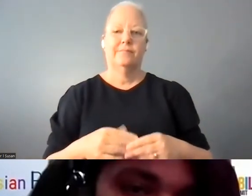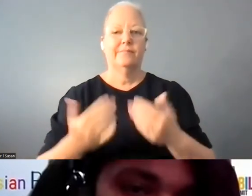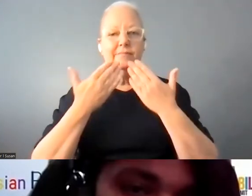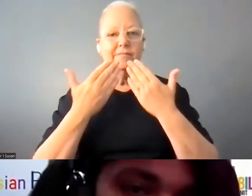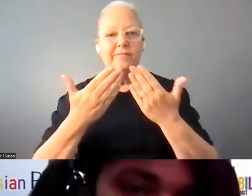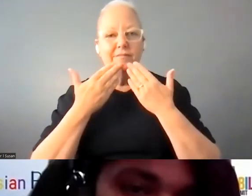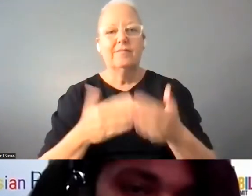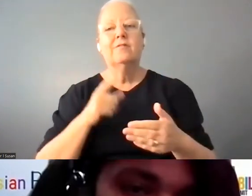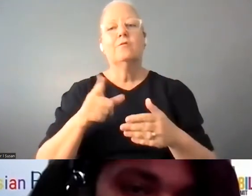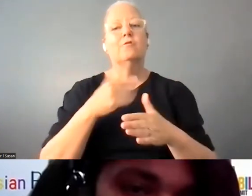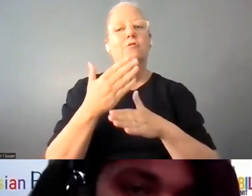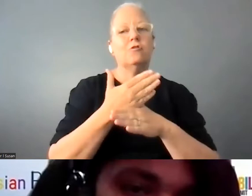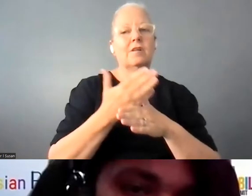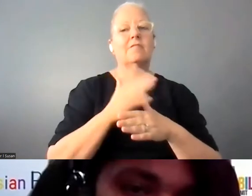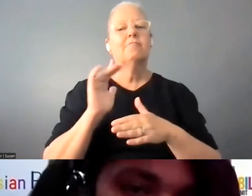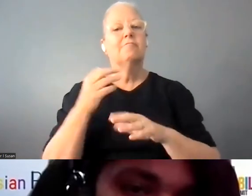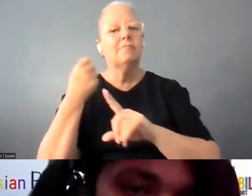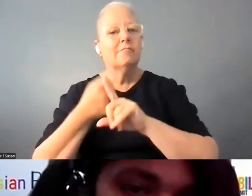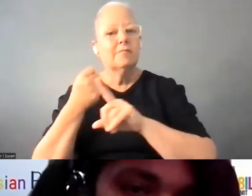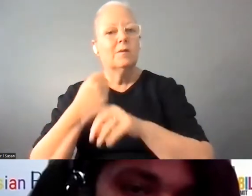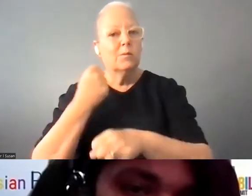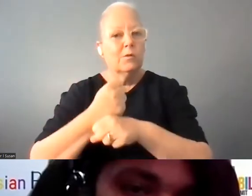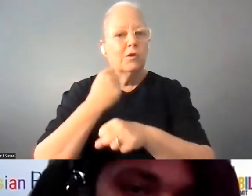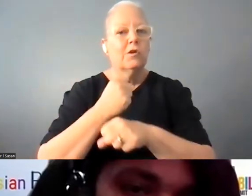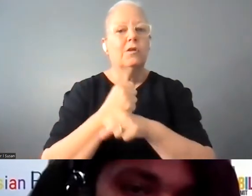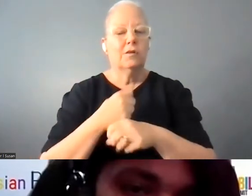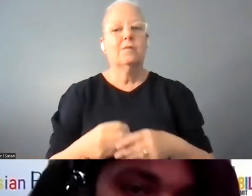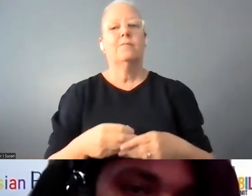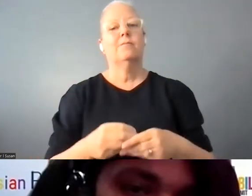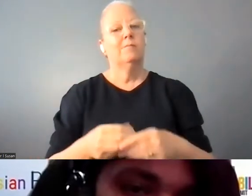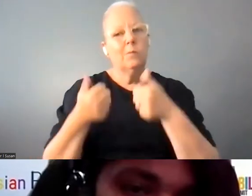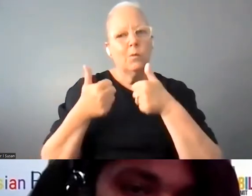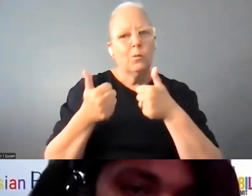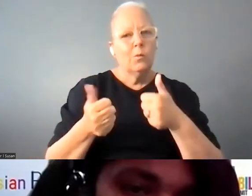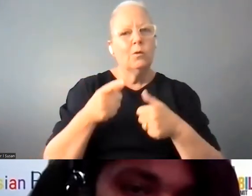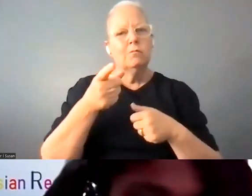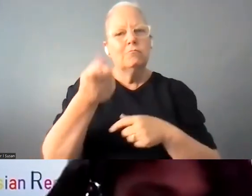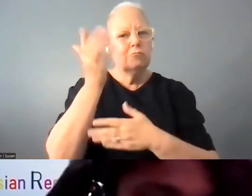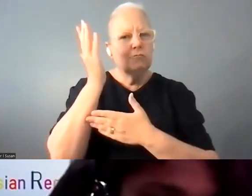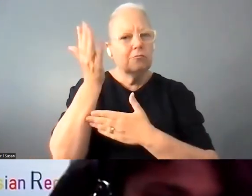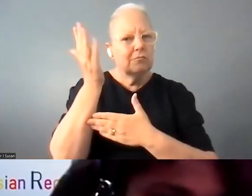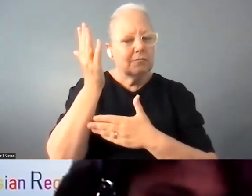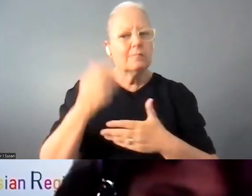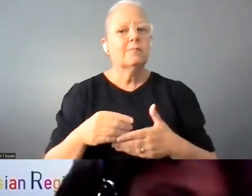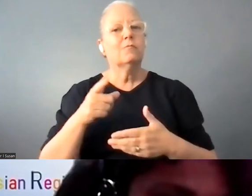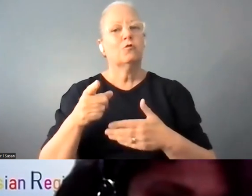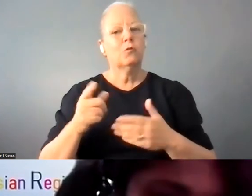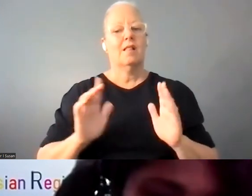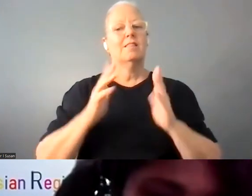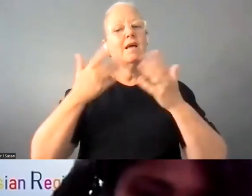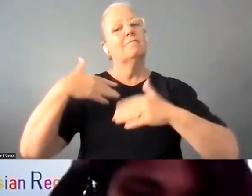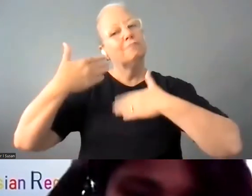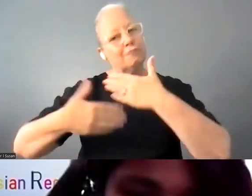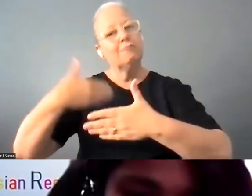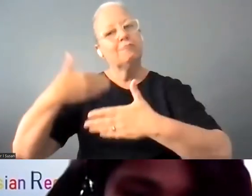It was, you know, really good to hear from you that how you are moving ahead in your life, and you